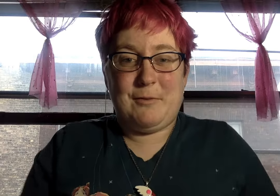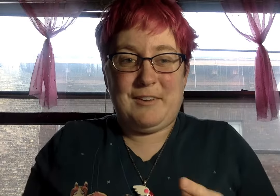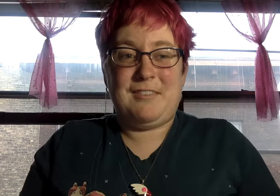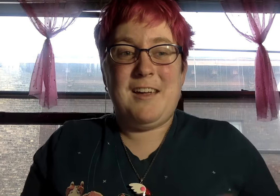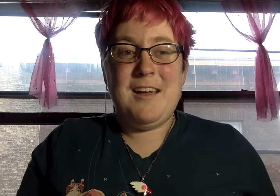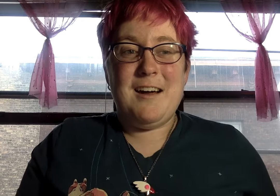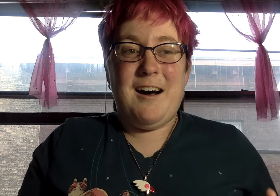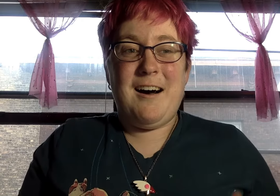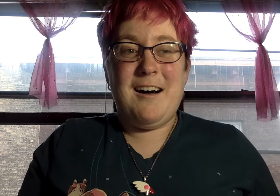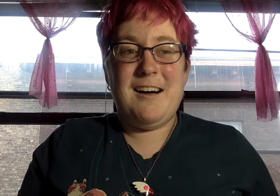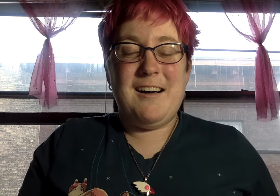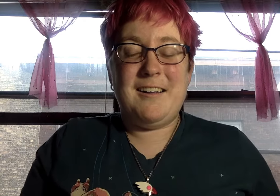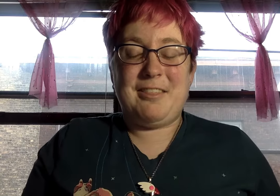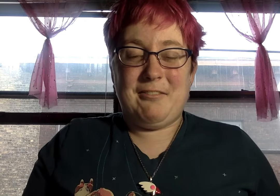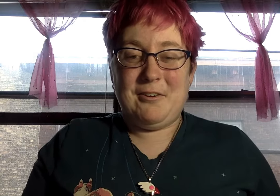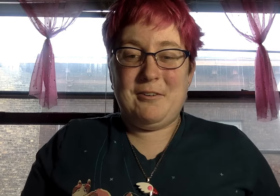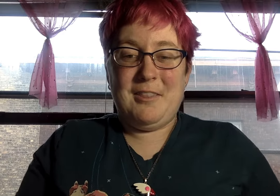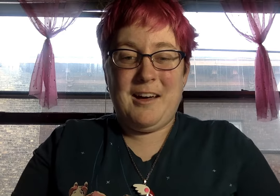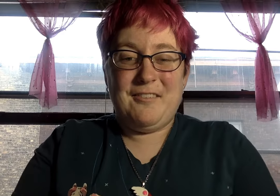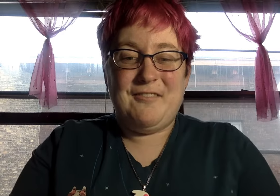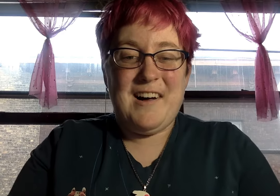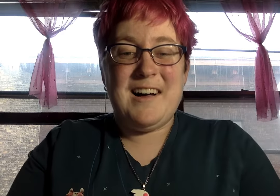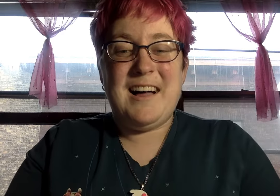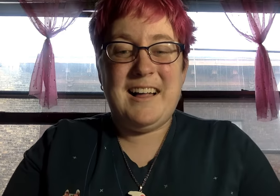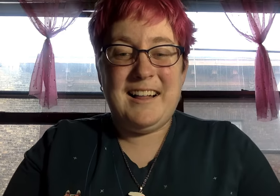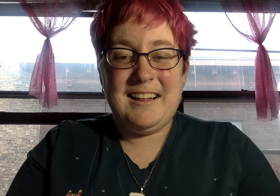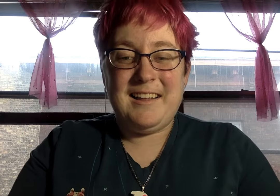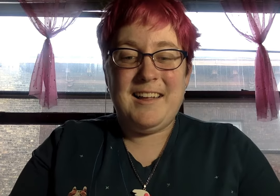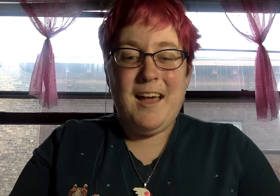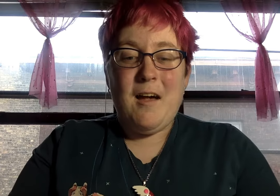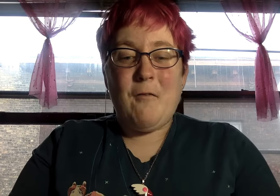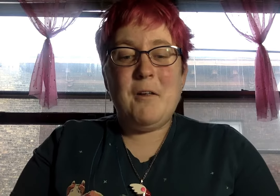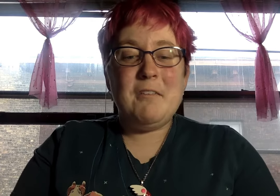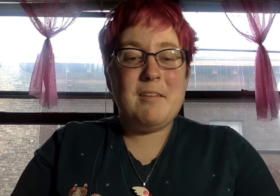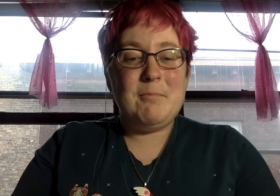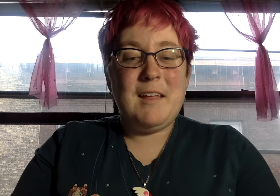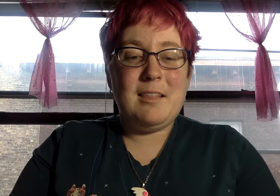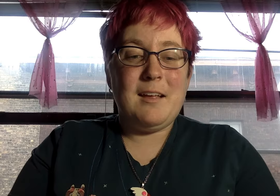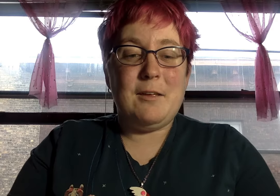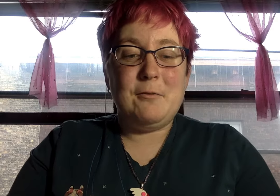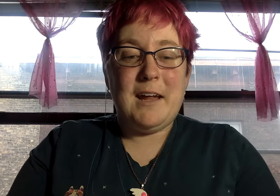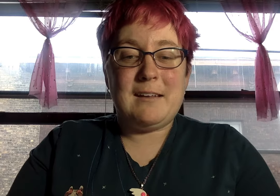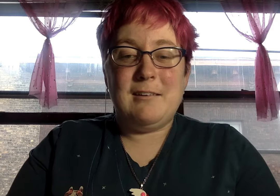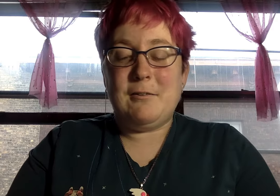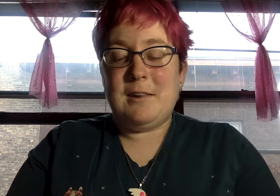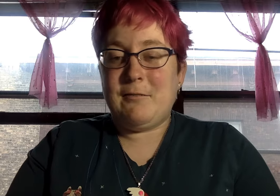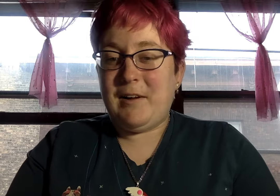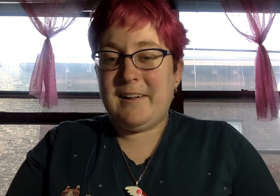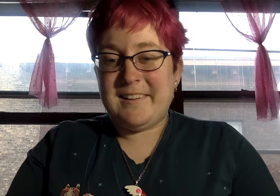swish all through the fall. What are some things that you like to do in the fall?